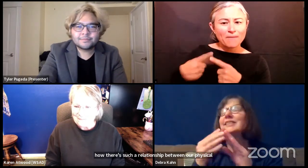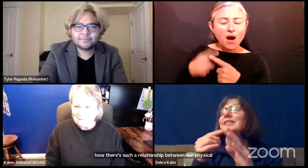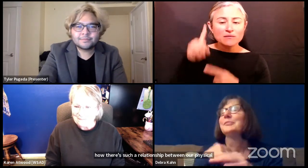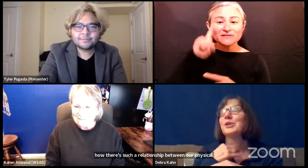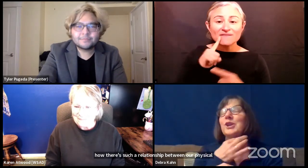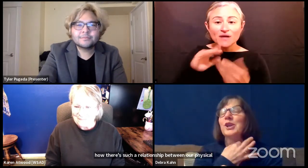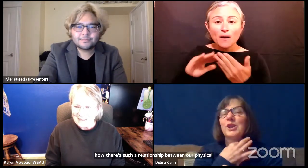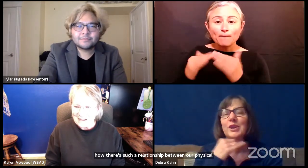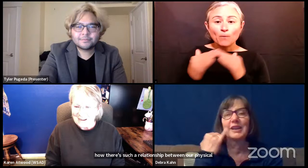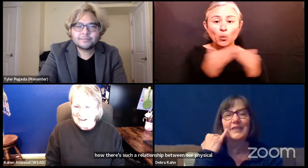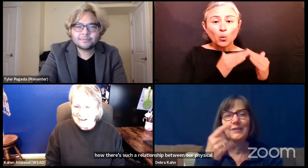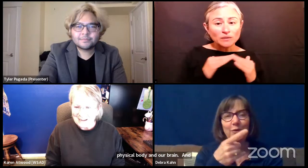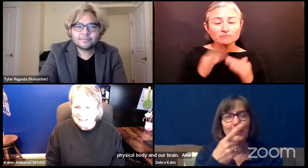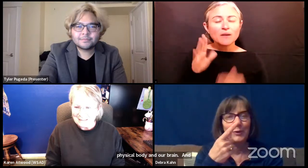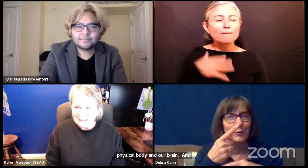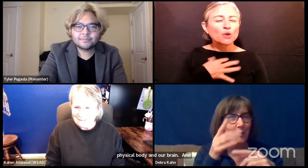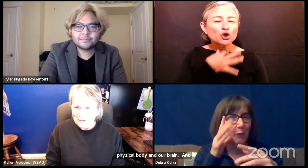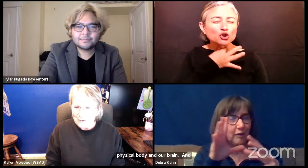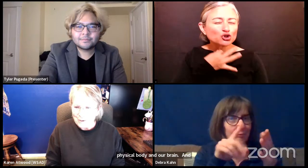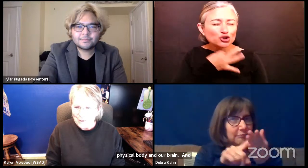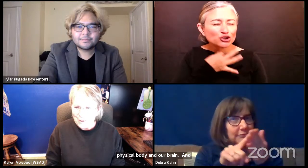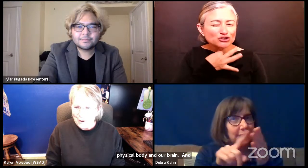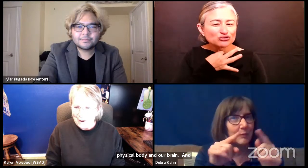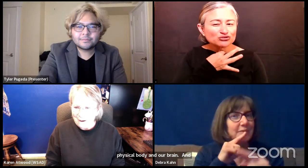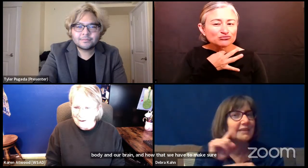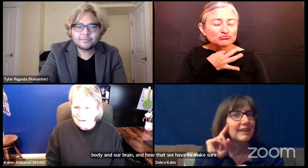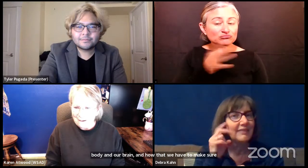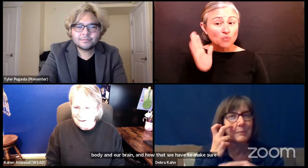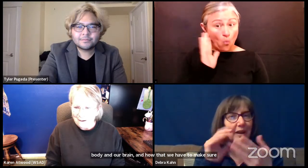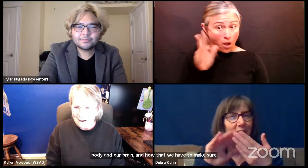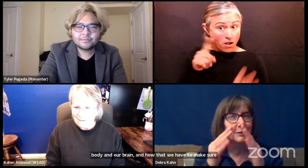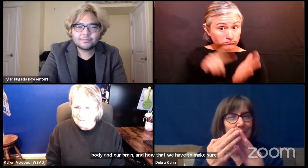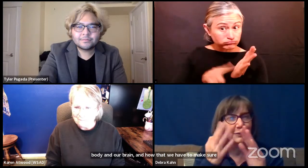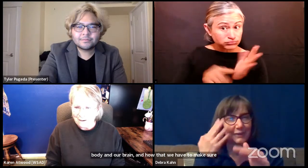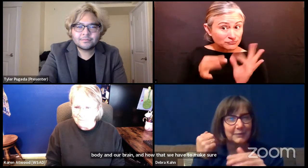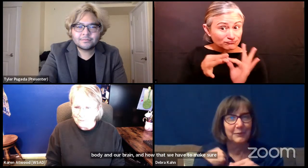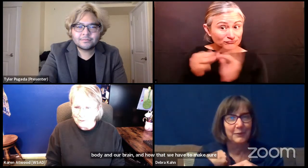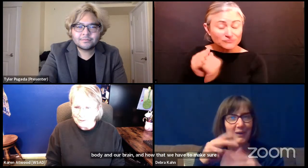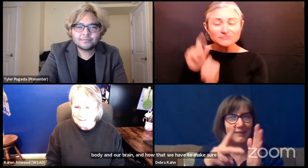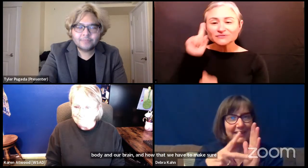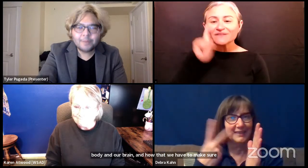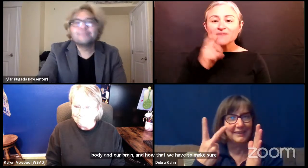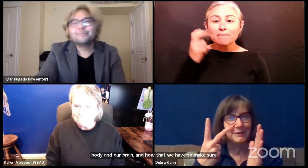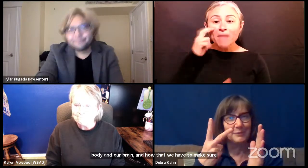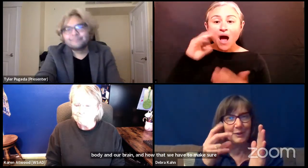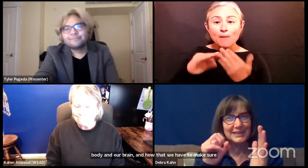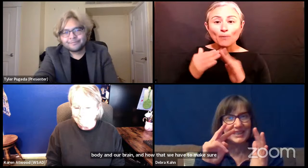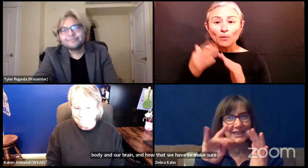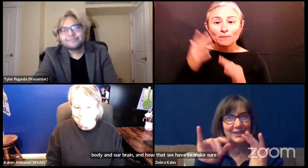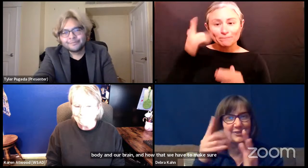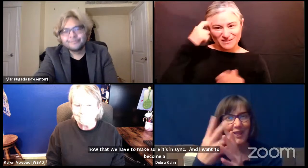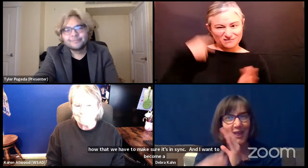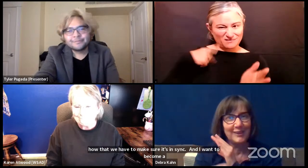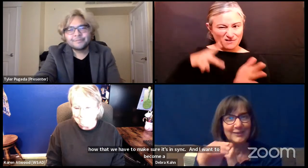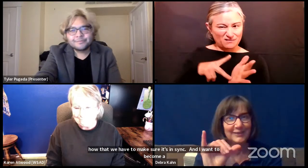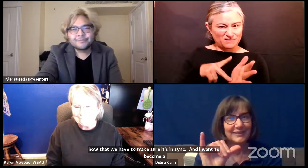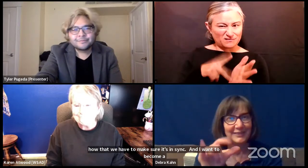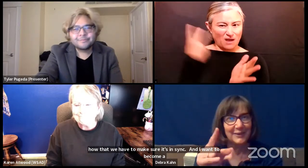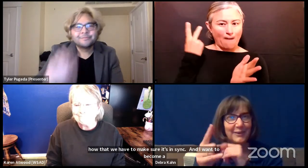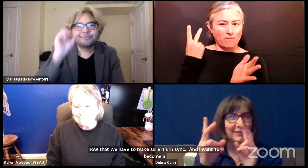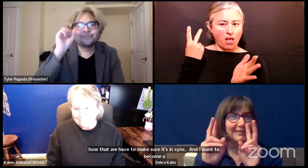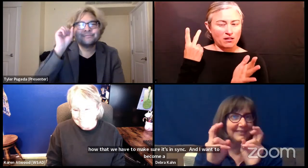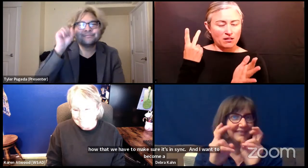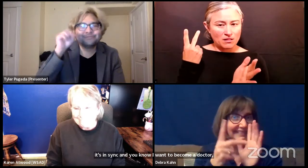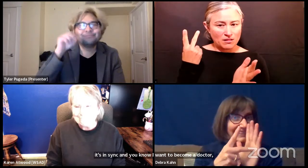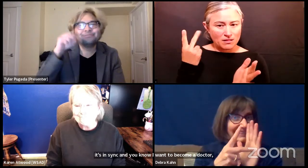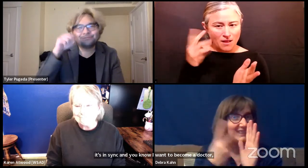mentioned about the deaf community, but I'm curious, if you've done research about the deaf-blind